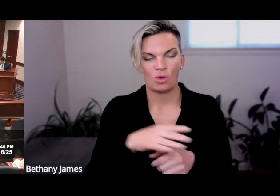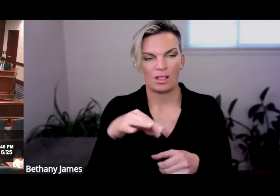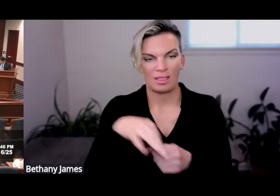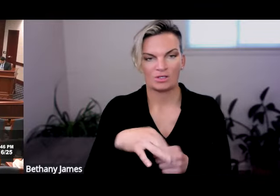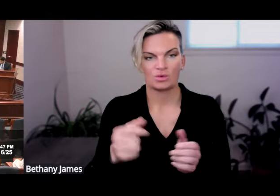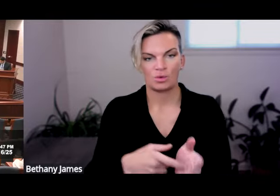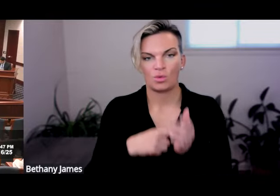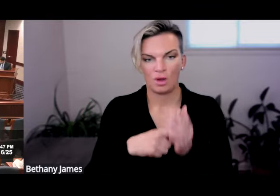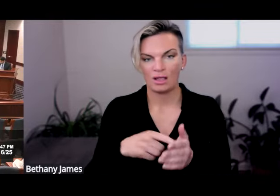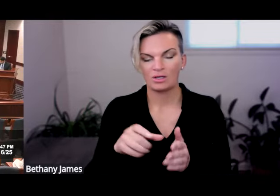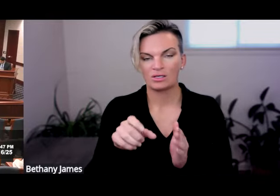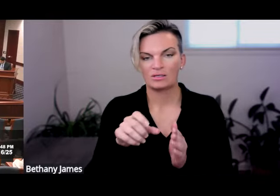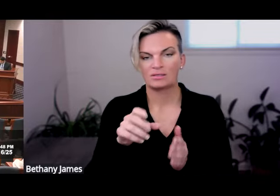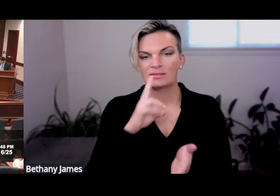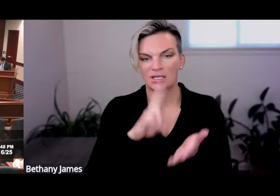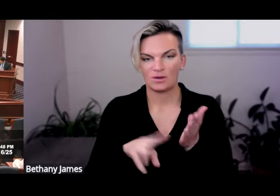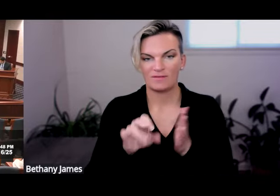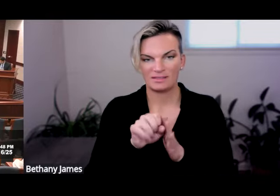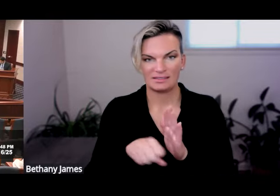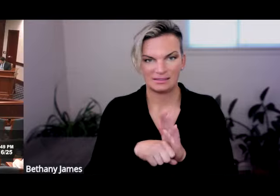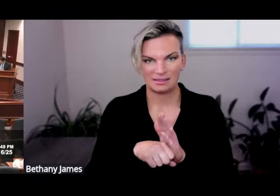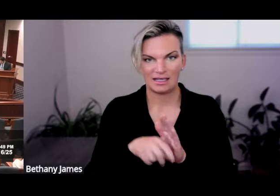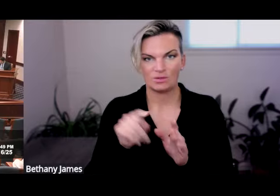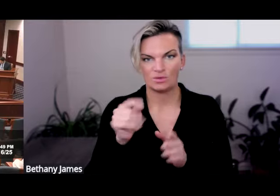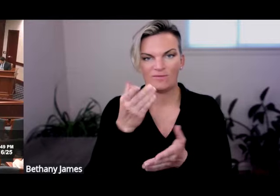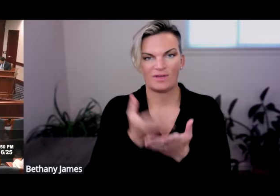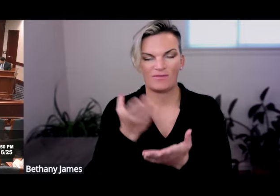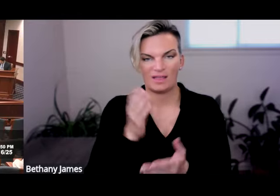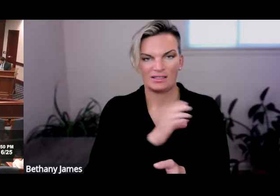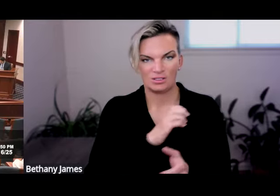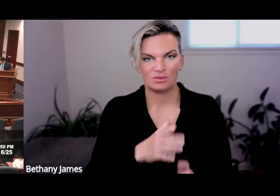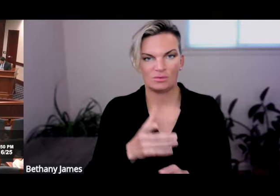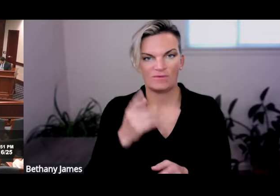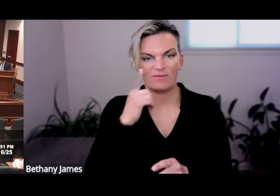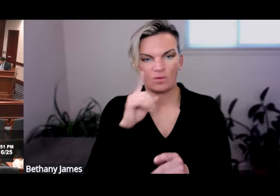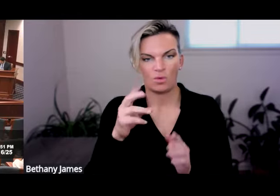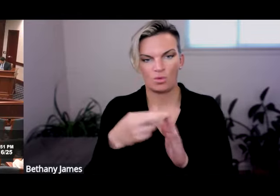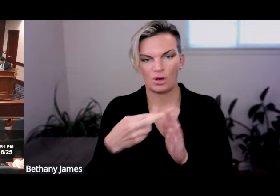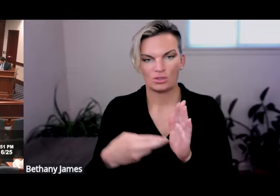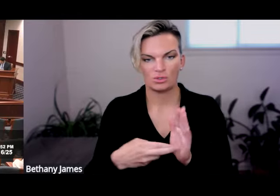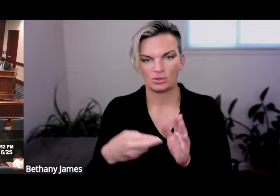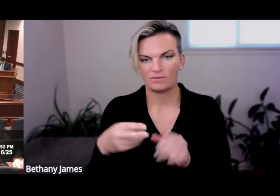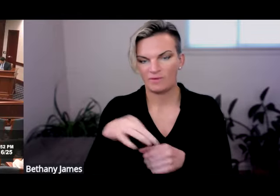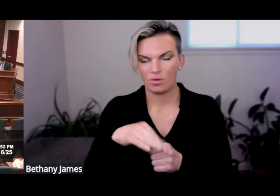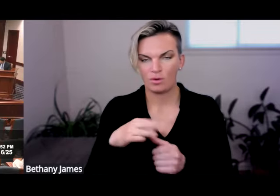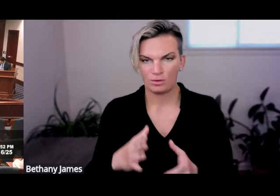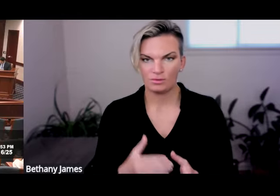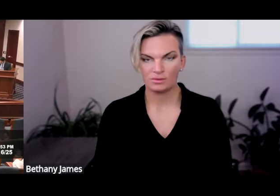Secretary of State verify citizenship of registered voters.